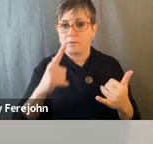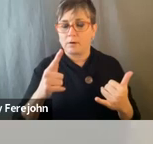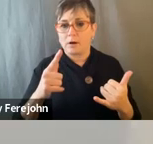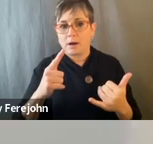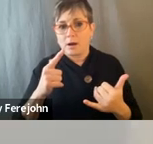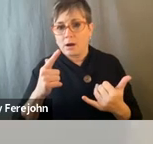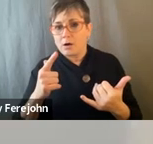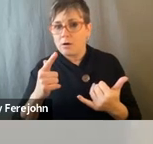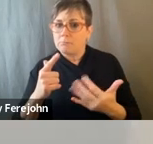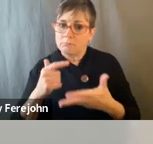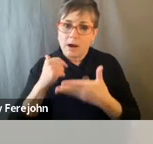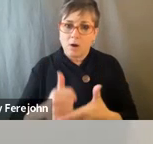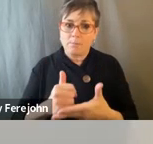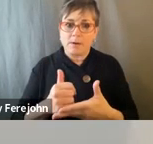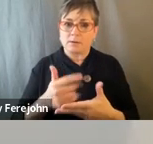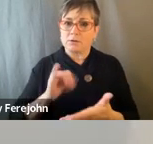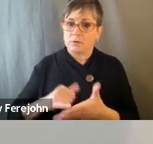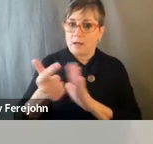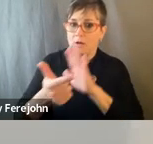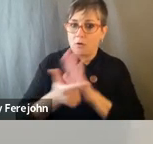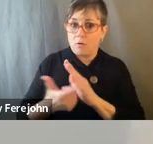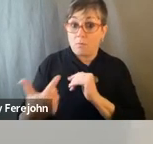it does is to allow hospitals